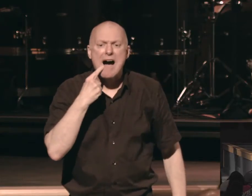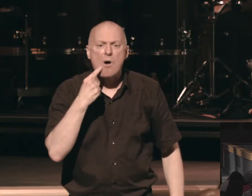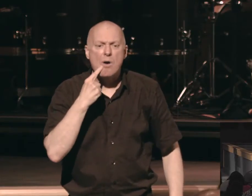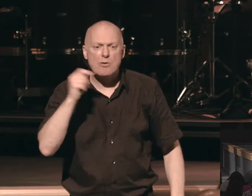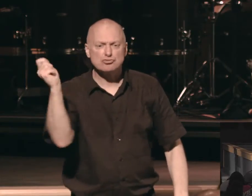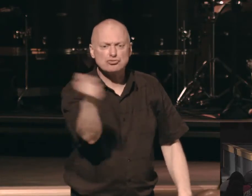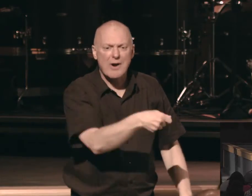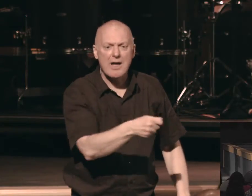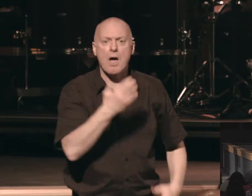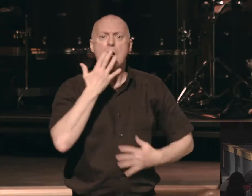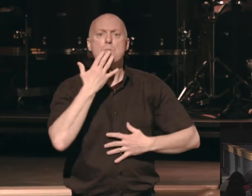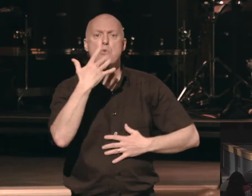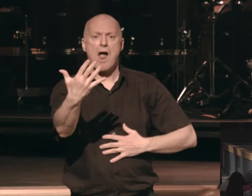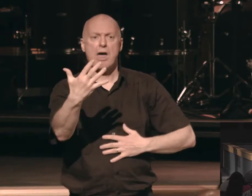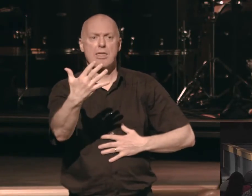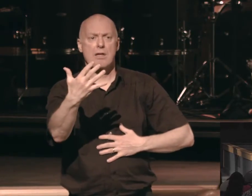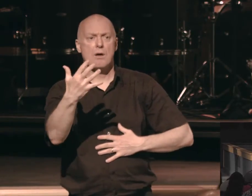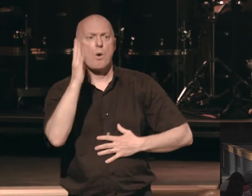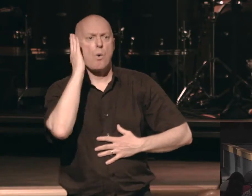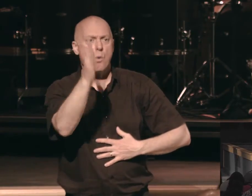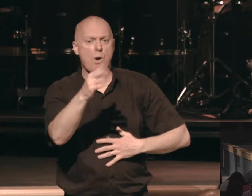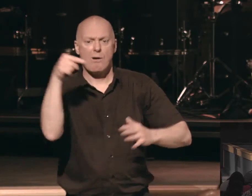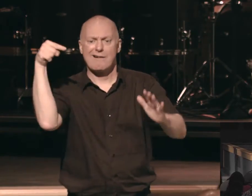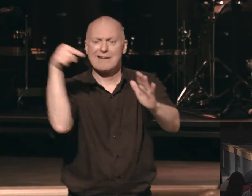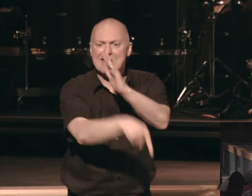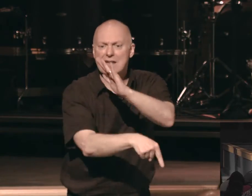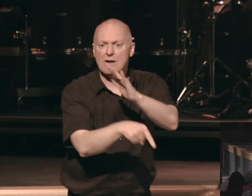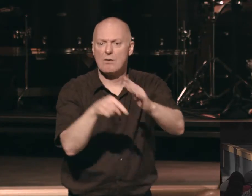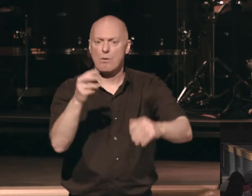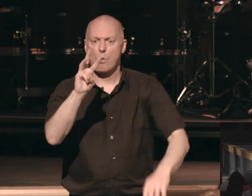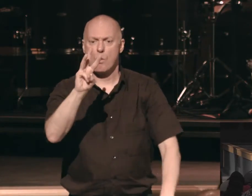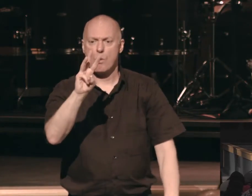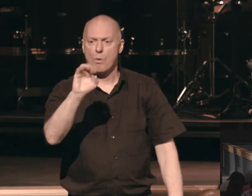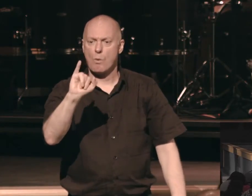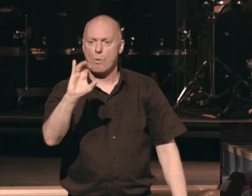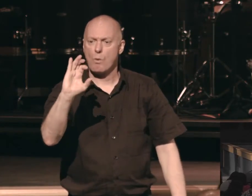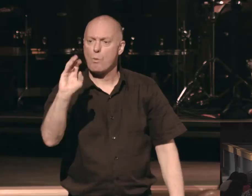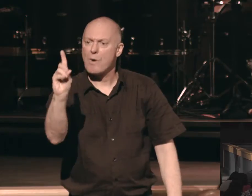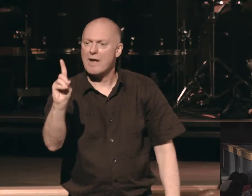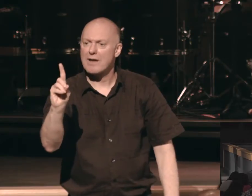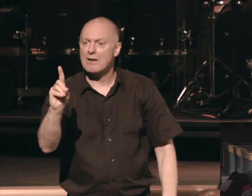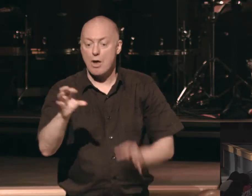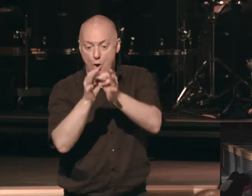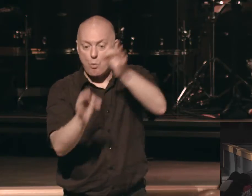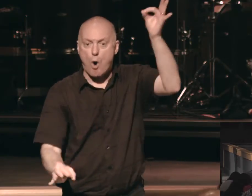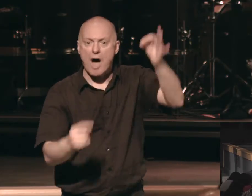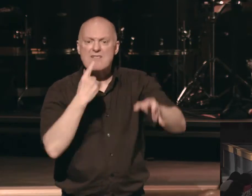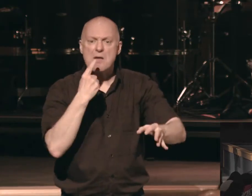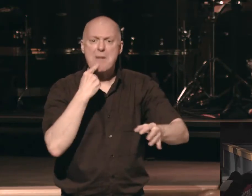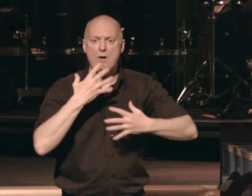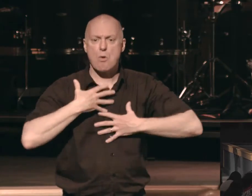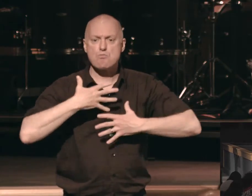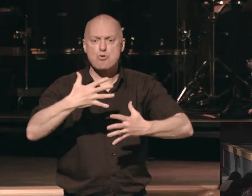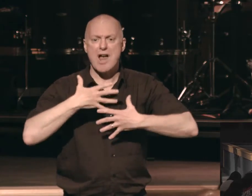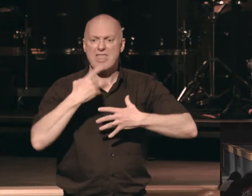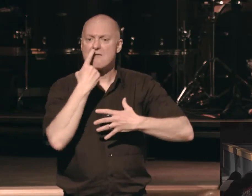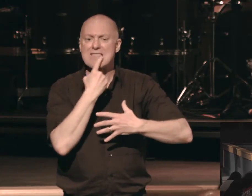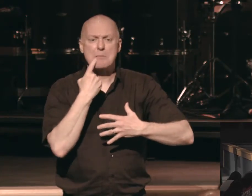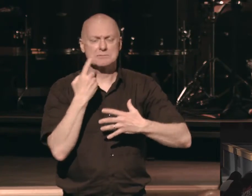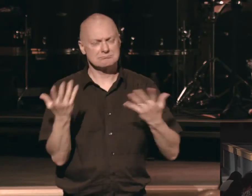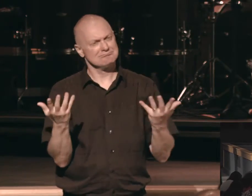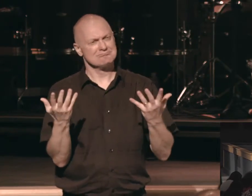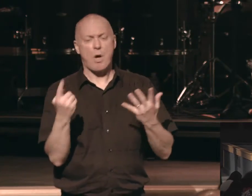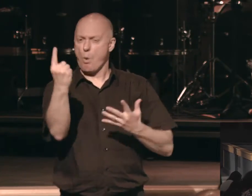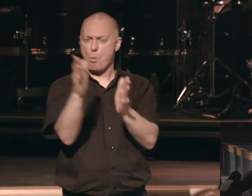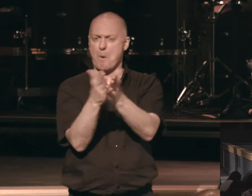With the breath of his lips, he shall kill the wicked. Rod of his mouth, breath of his lips. One